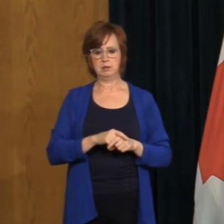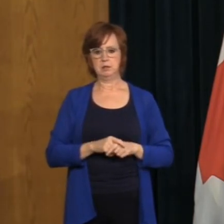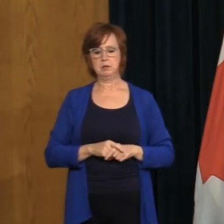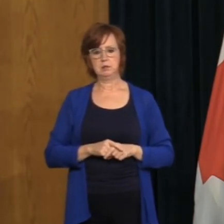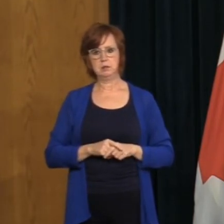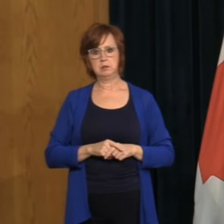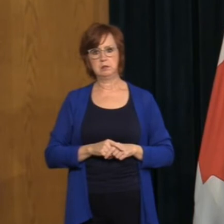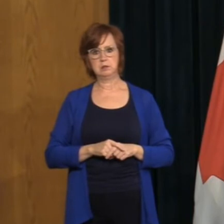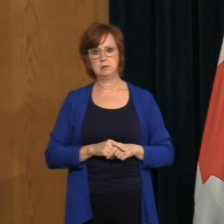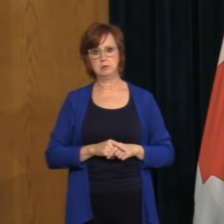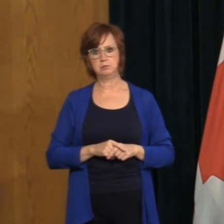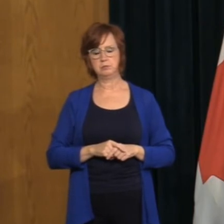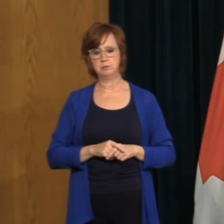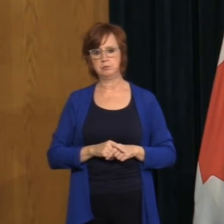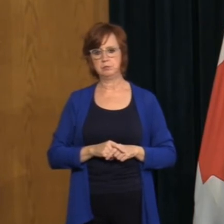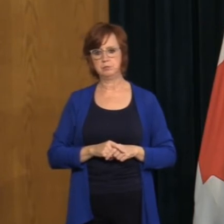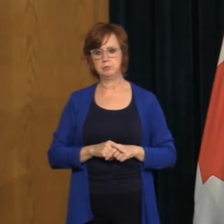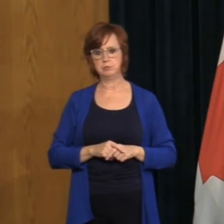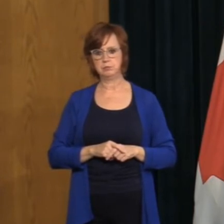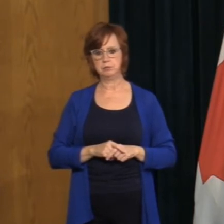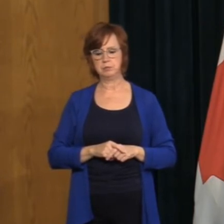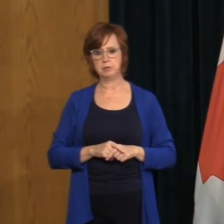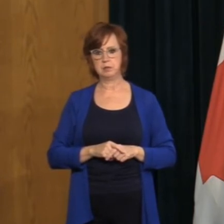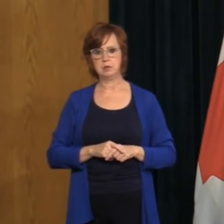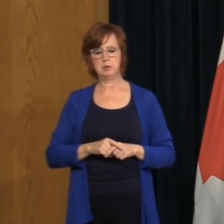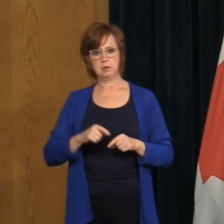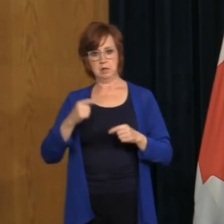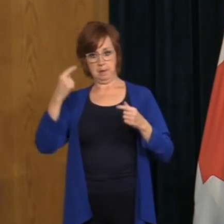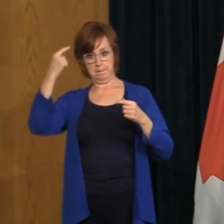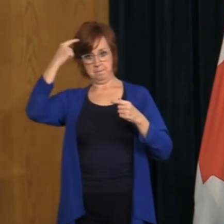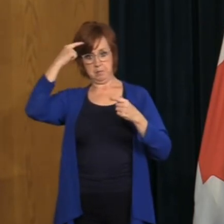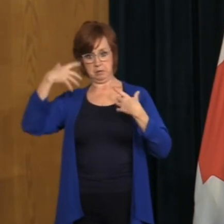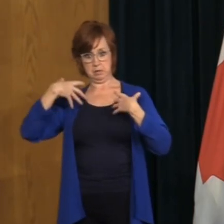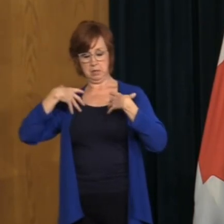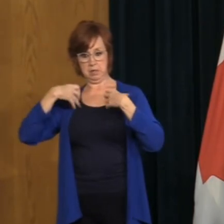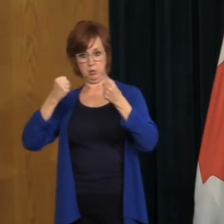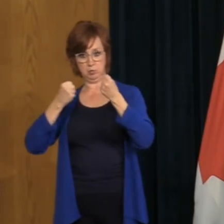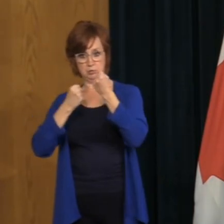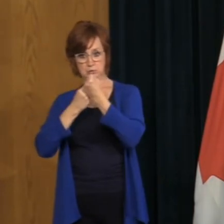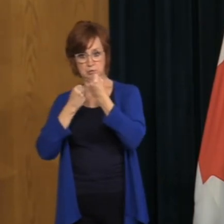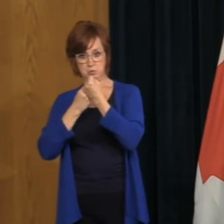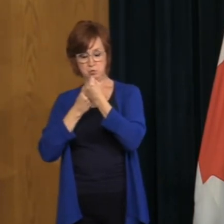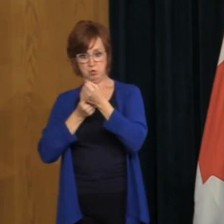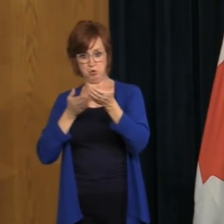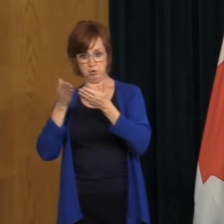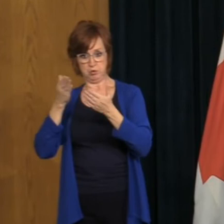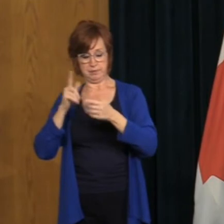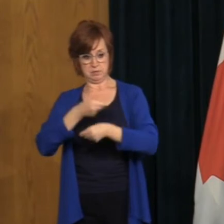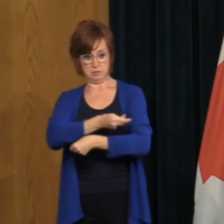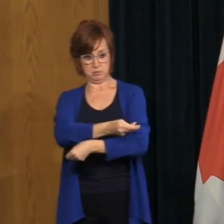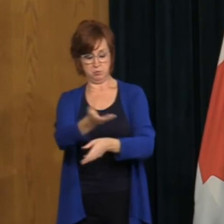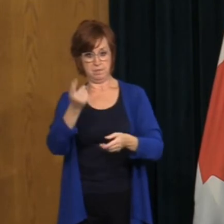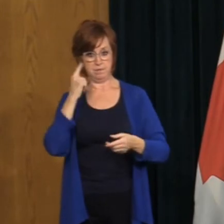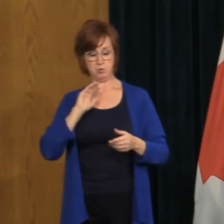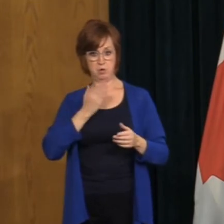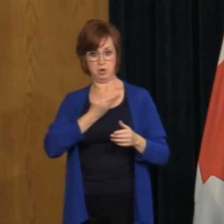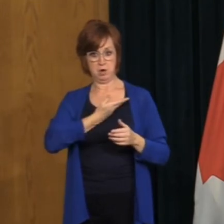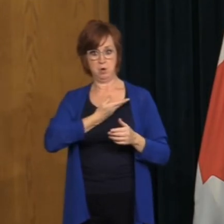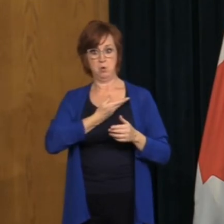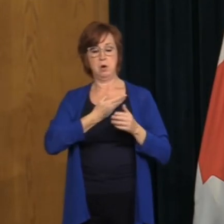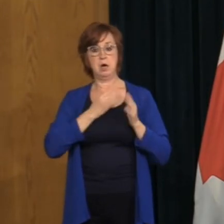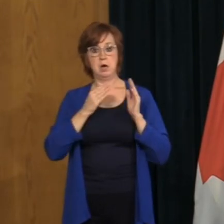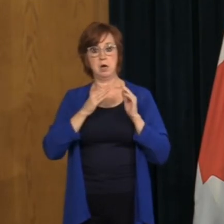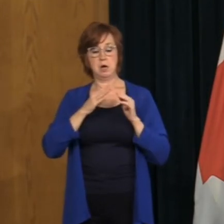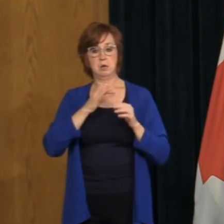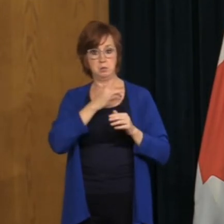With respect to the mental health and addictions supports that we have in our communities, this is something